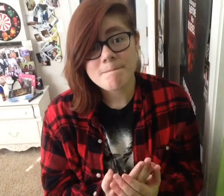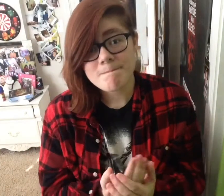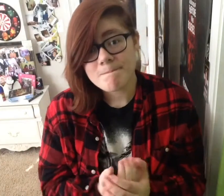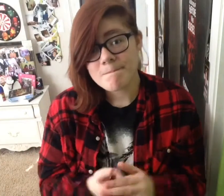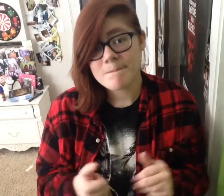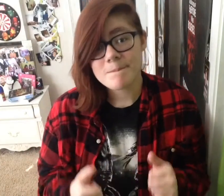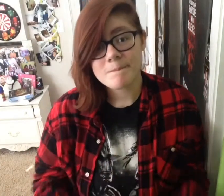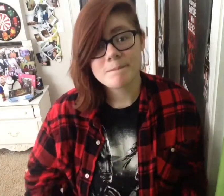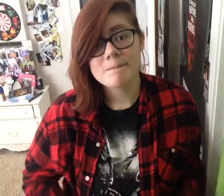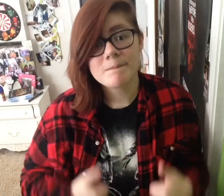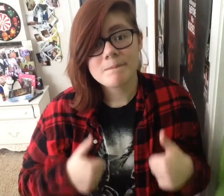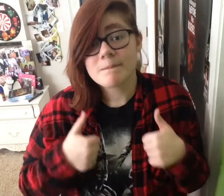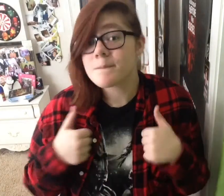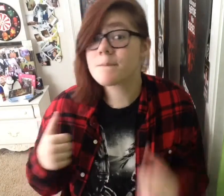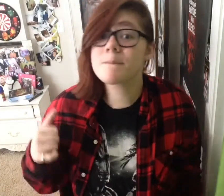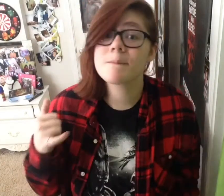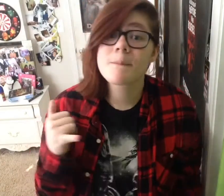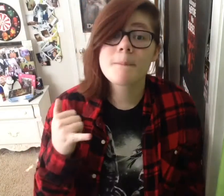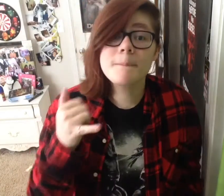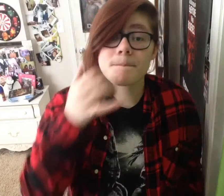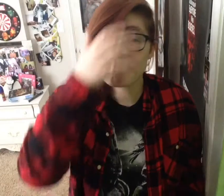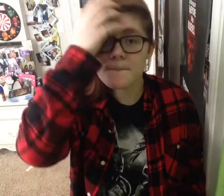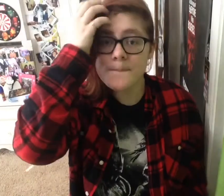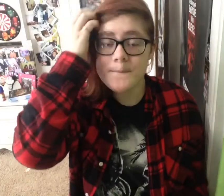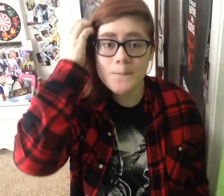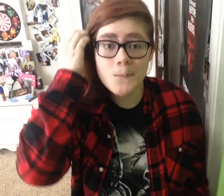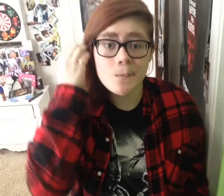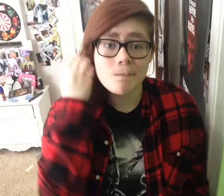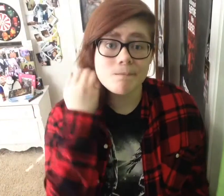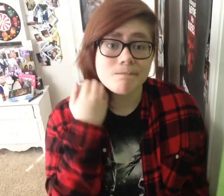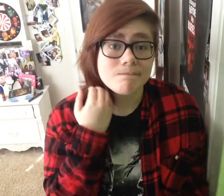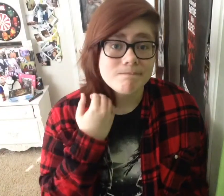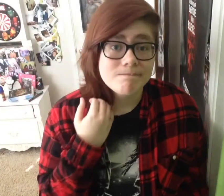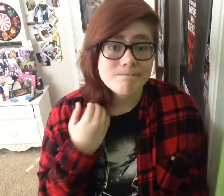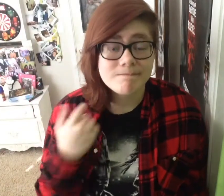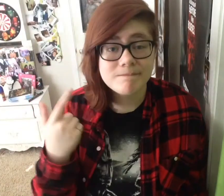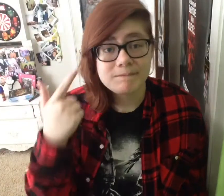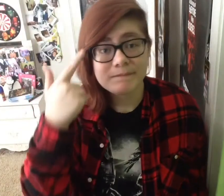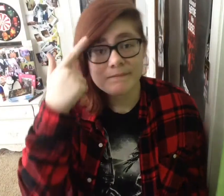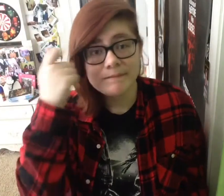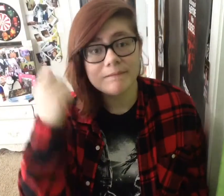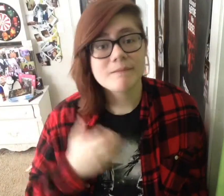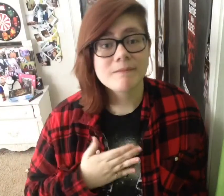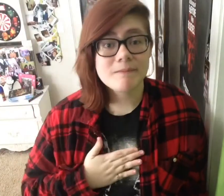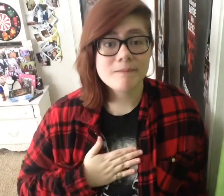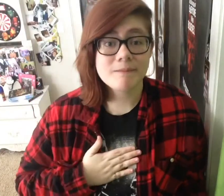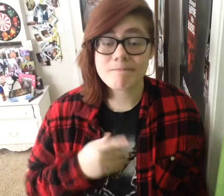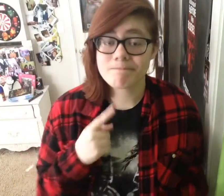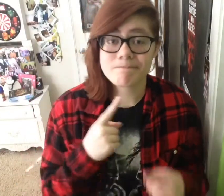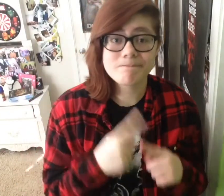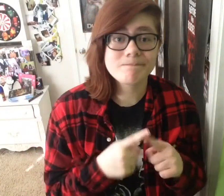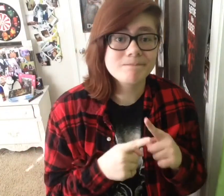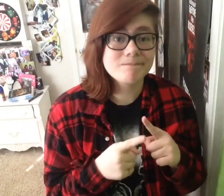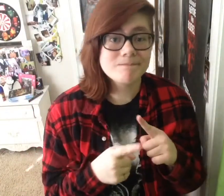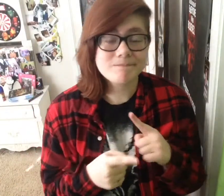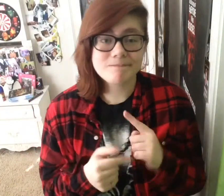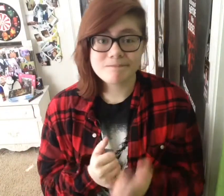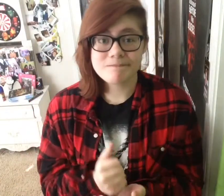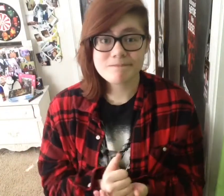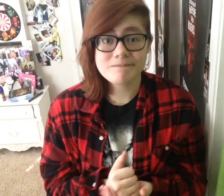life too Cause I can't